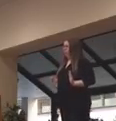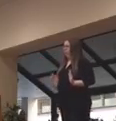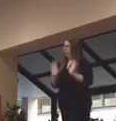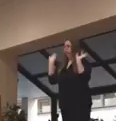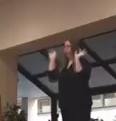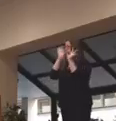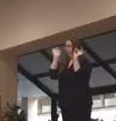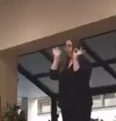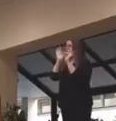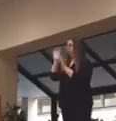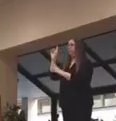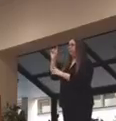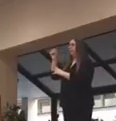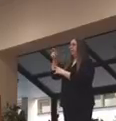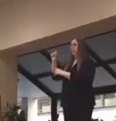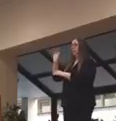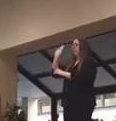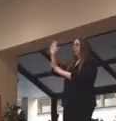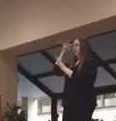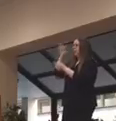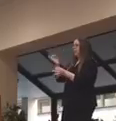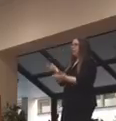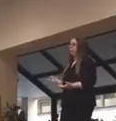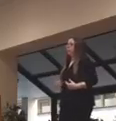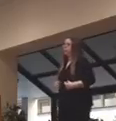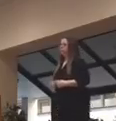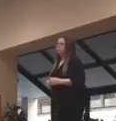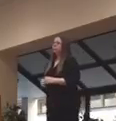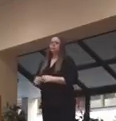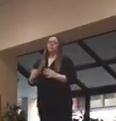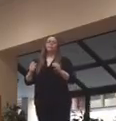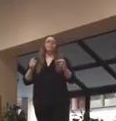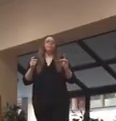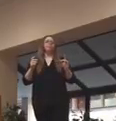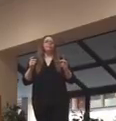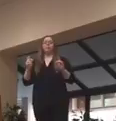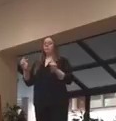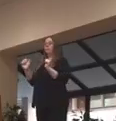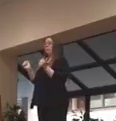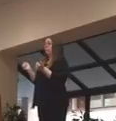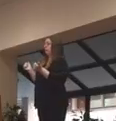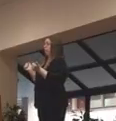cycle, that I would have no idea how to comment about that. Again, that would be a DSPS decision.